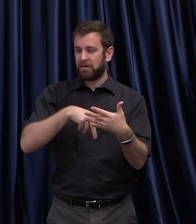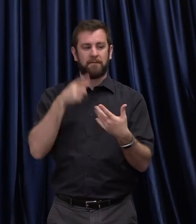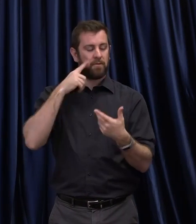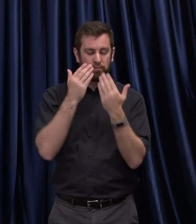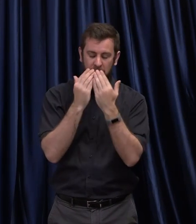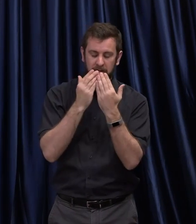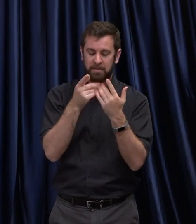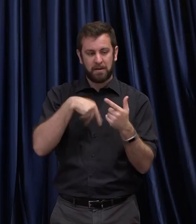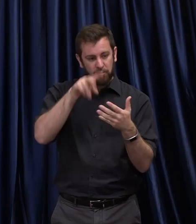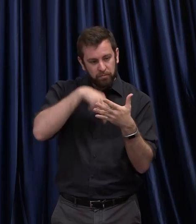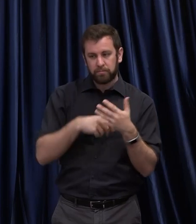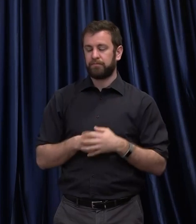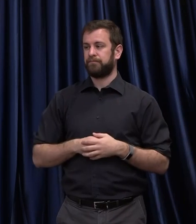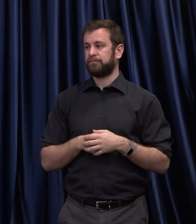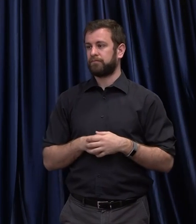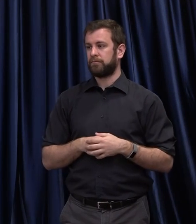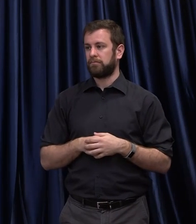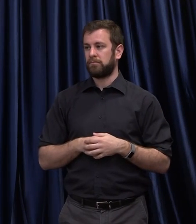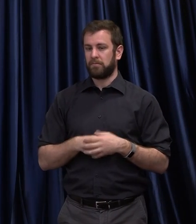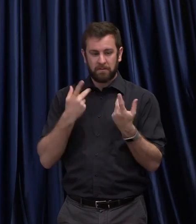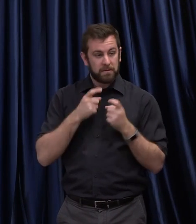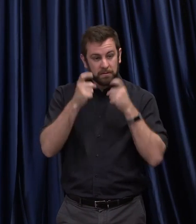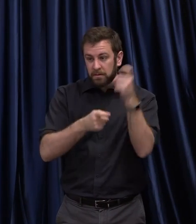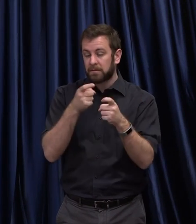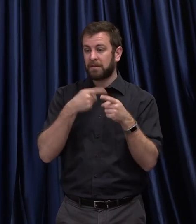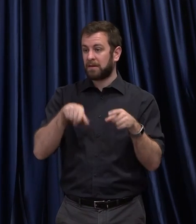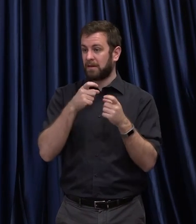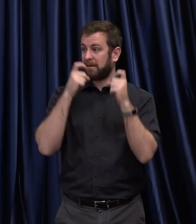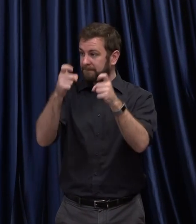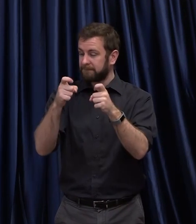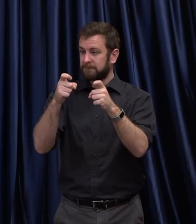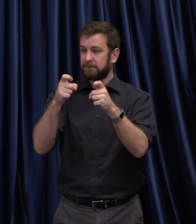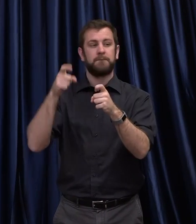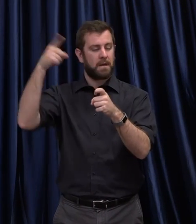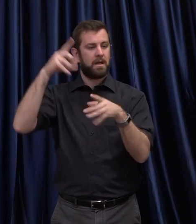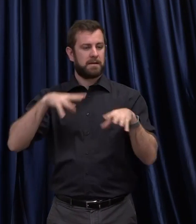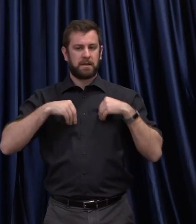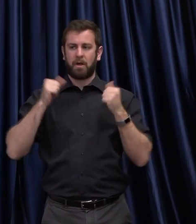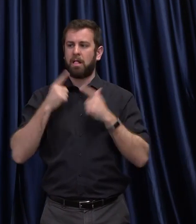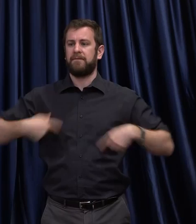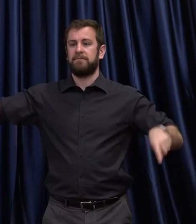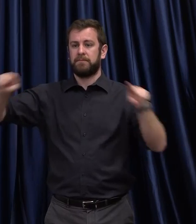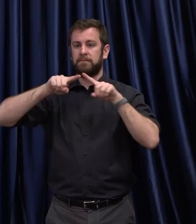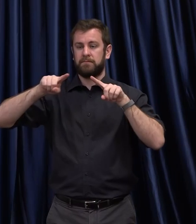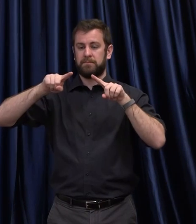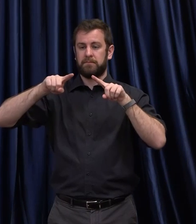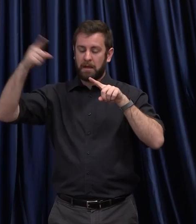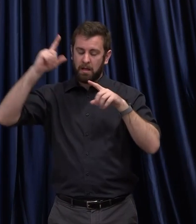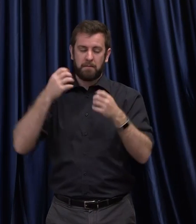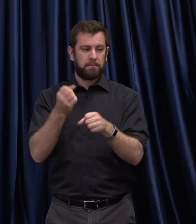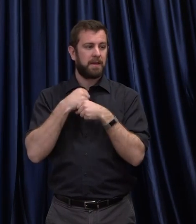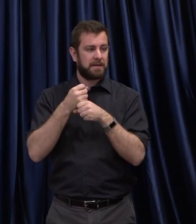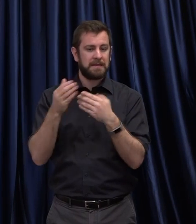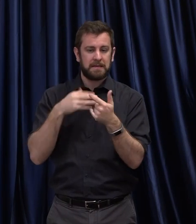making, for the charity that they are giving. May Allah accept all of us. May Allah make it easy for the Muslims in